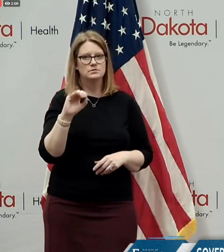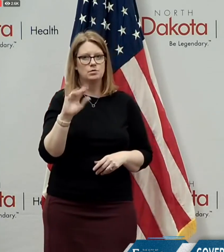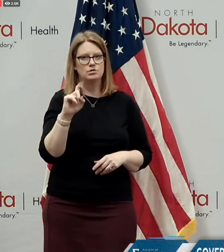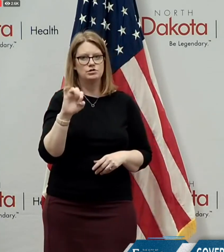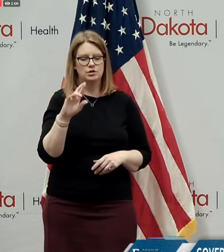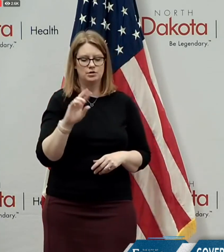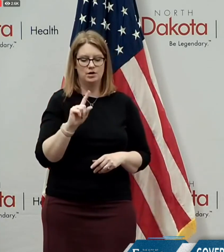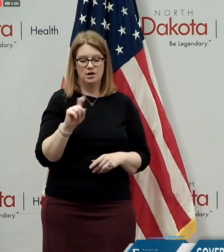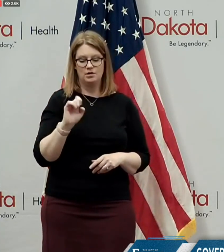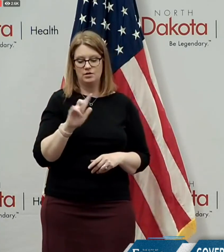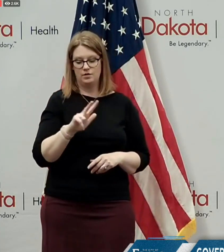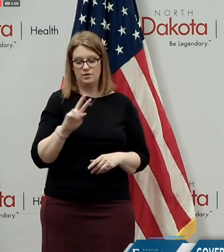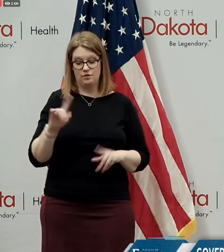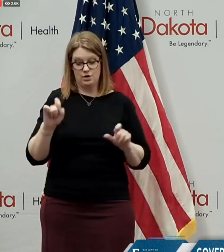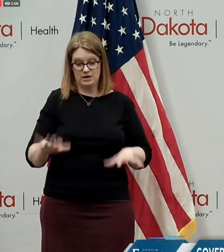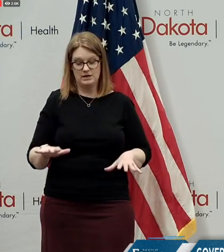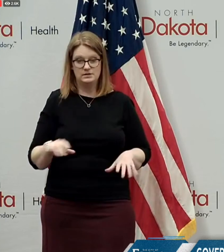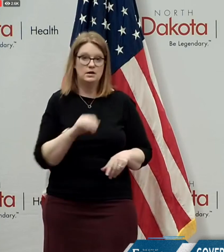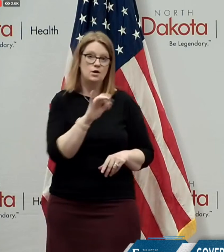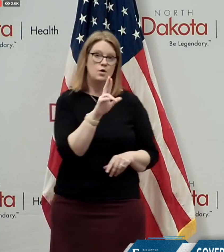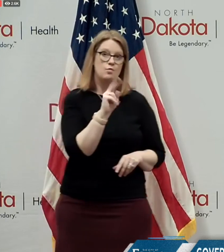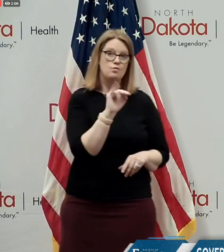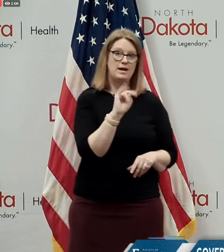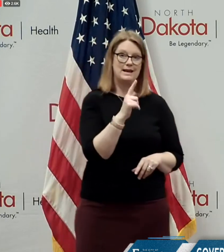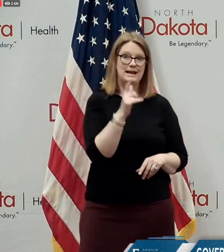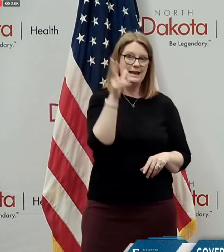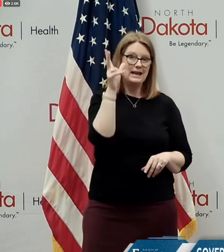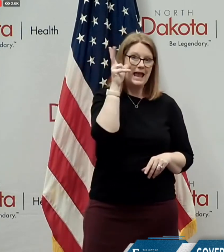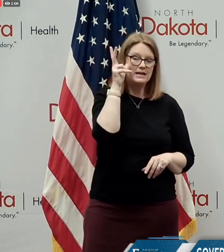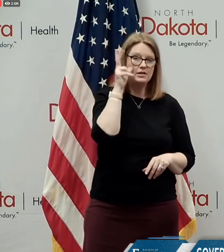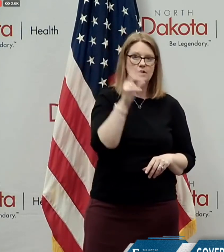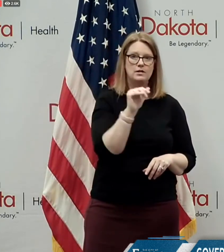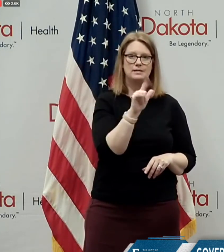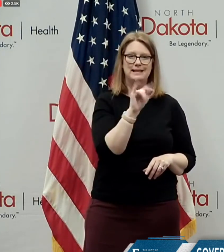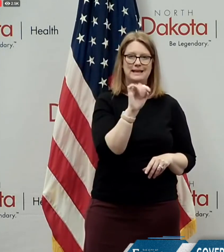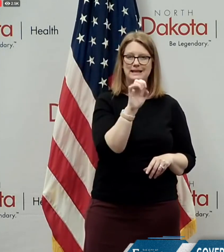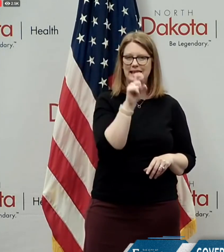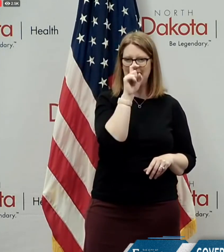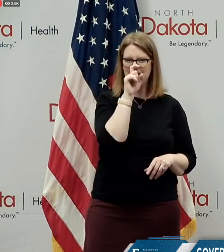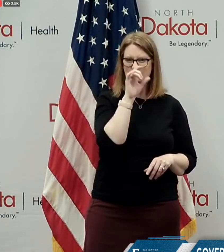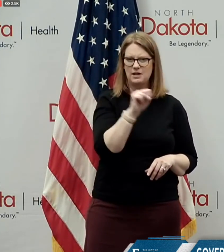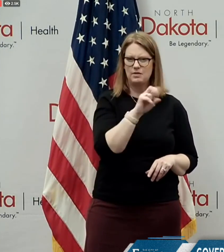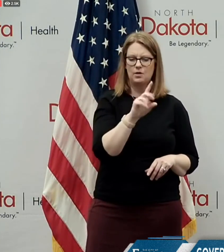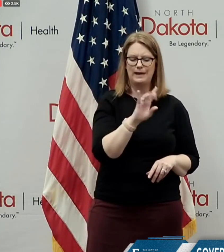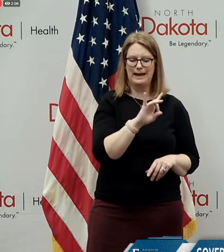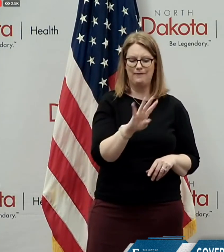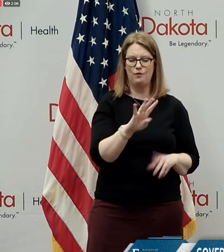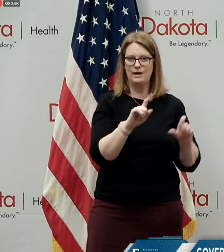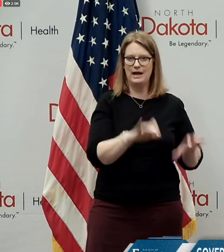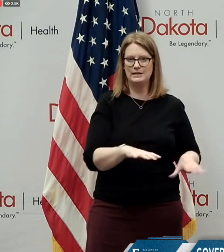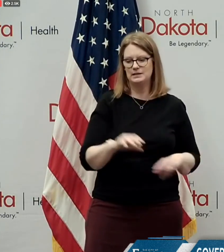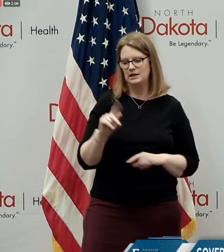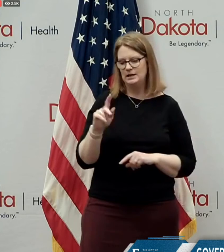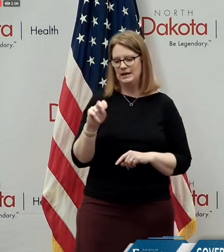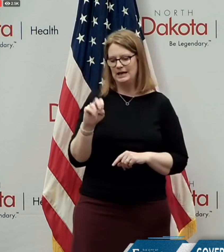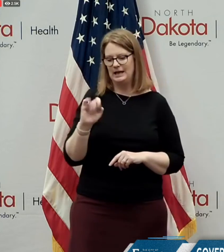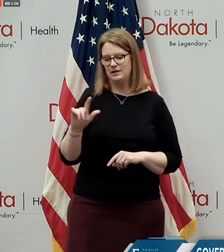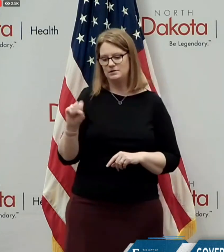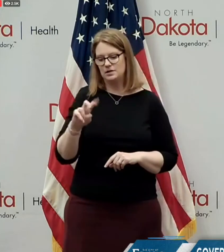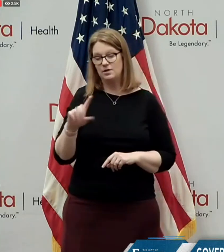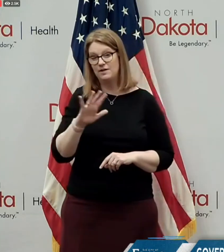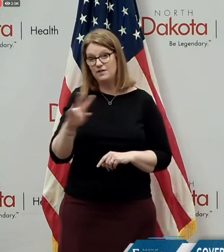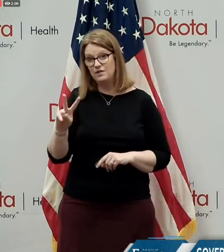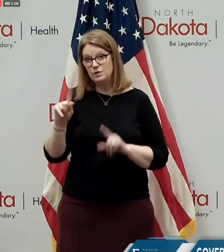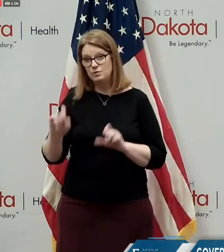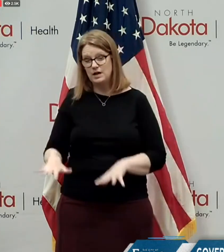we did 134 tests. Running Antelope, also known as Little Eagle, South Dakota, we did 84 tests. Kennel, South Dakota,